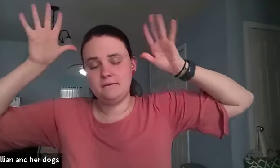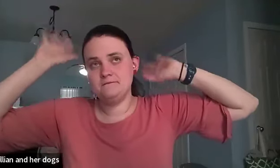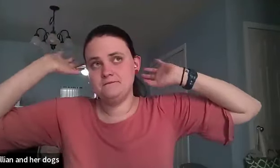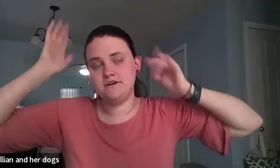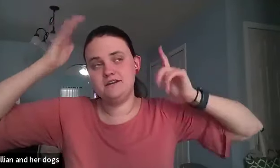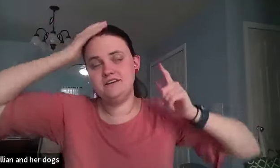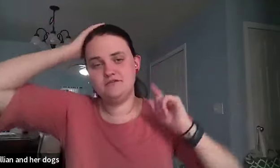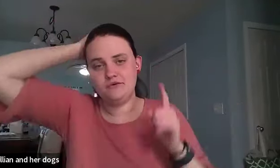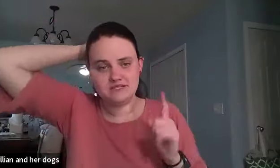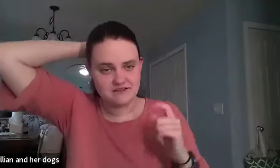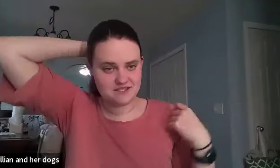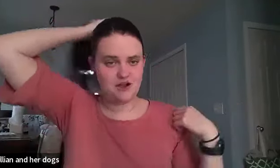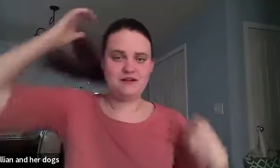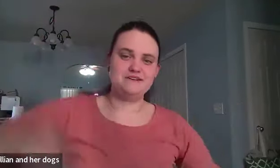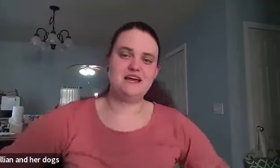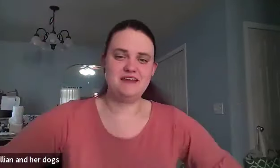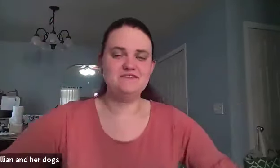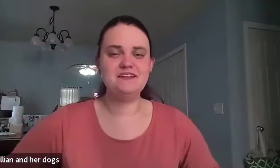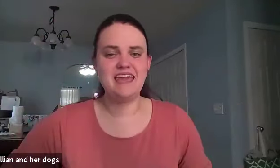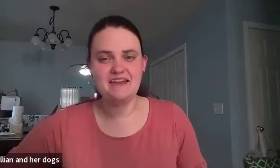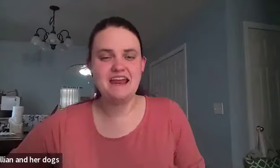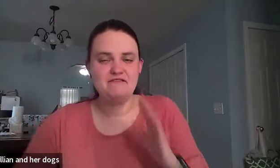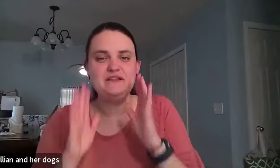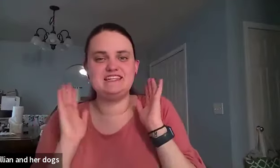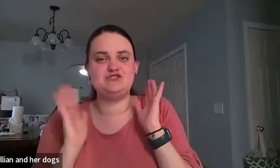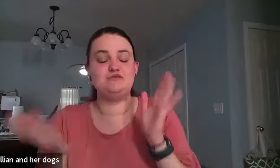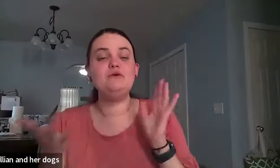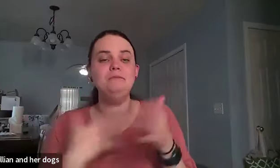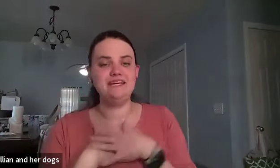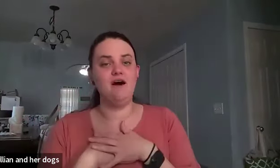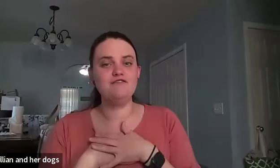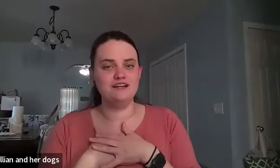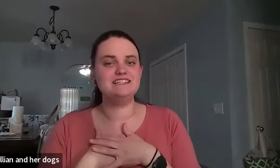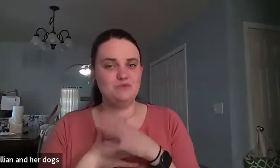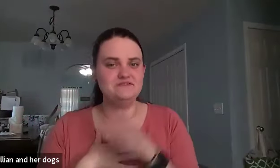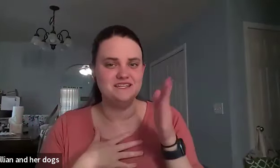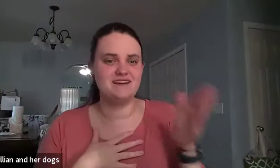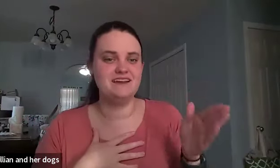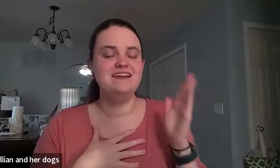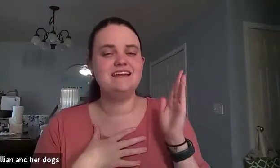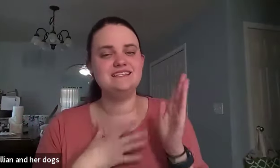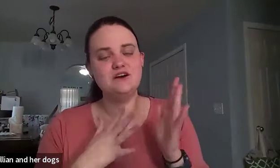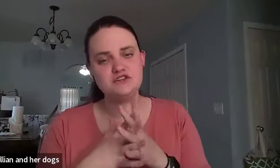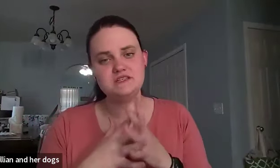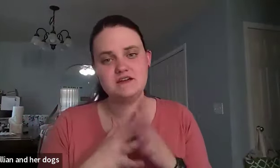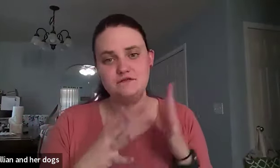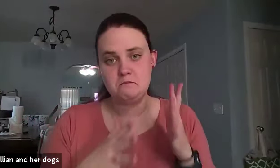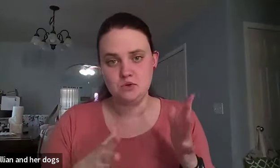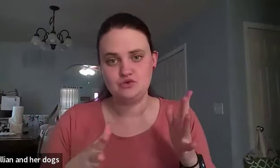Now, funnily enough, we've always had this chalk every time, and I feel like it's thrown me off, honestly, with this sign. Is also the sign for